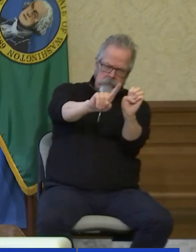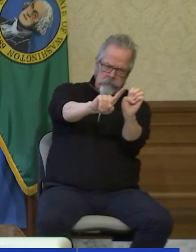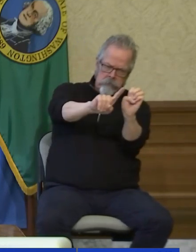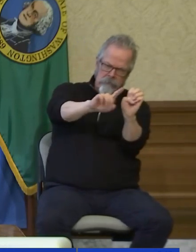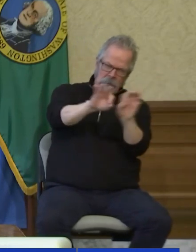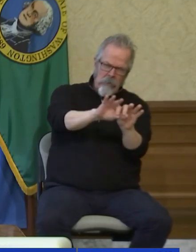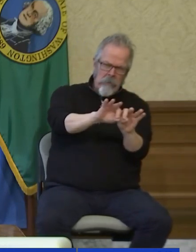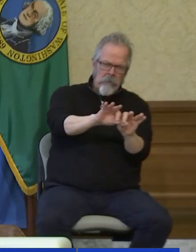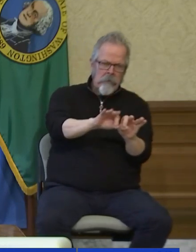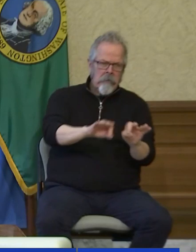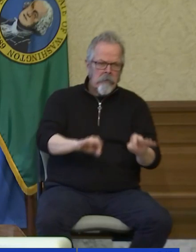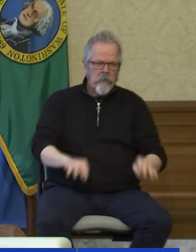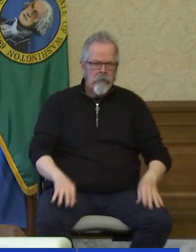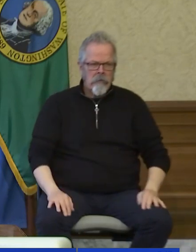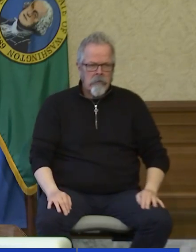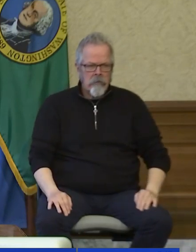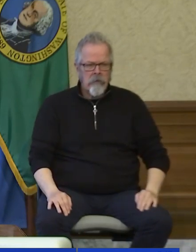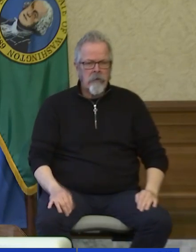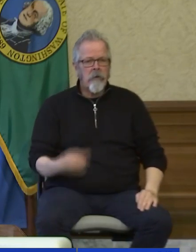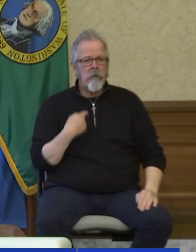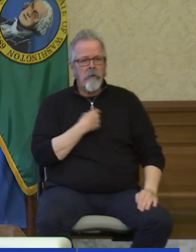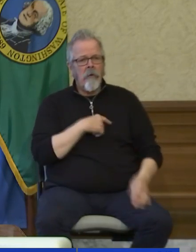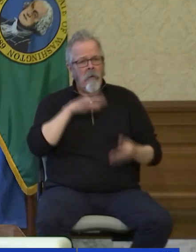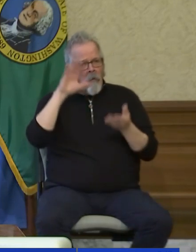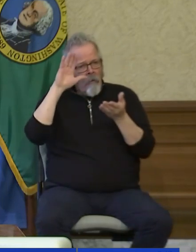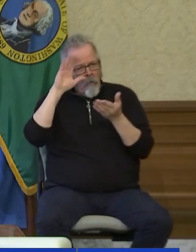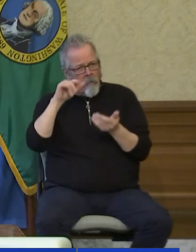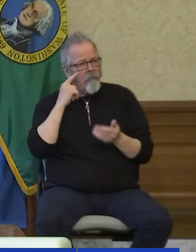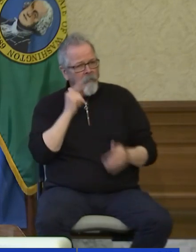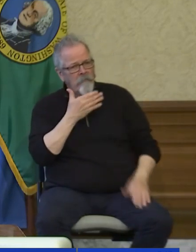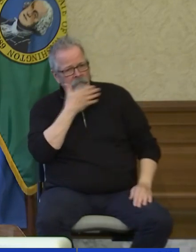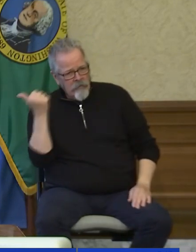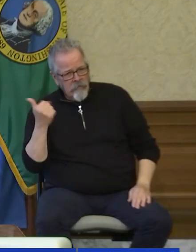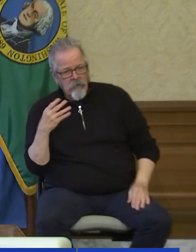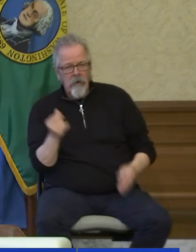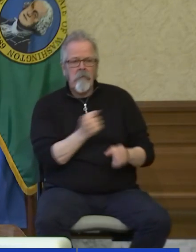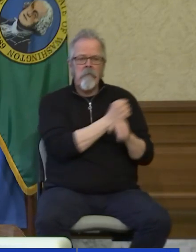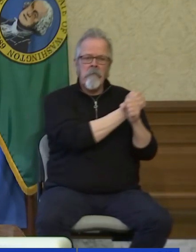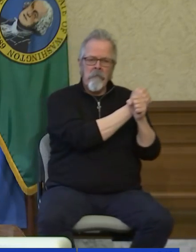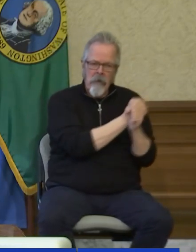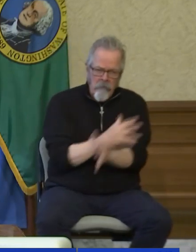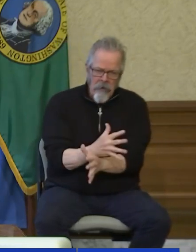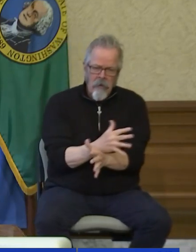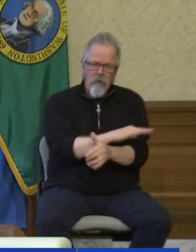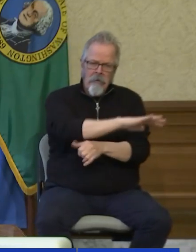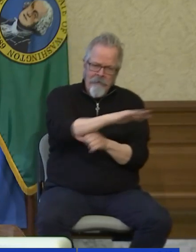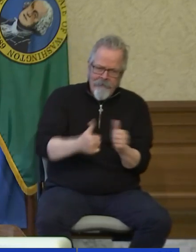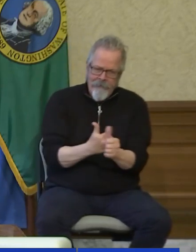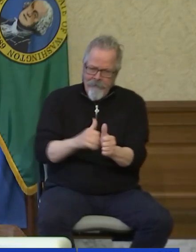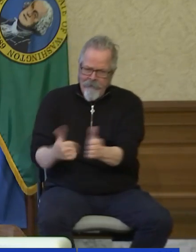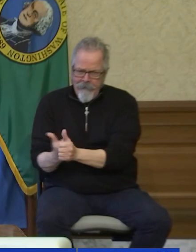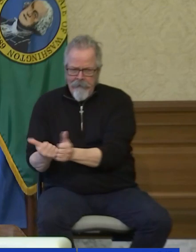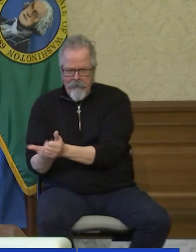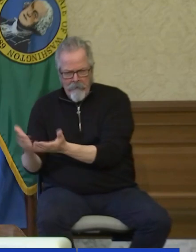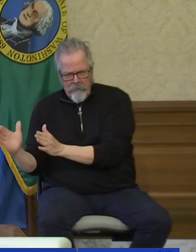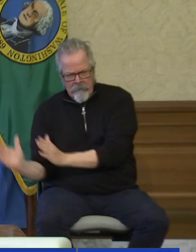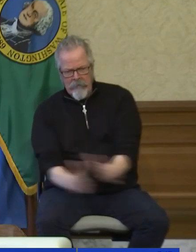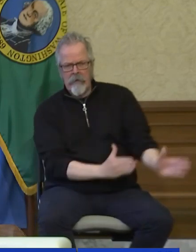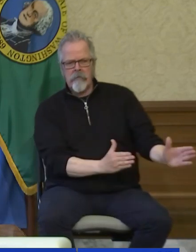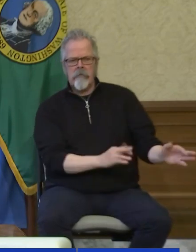the industry now to get those protocols in place so that they can move forward as the matter matures.